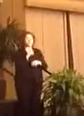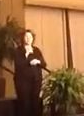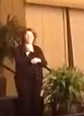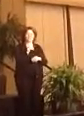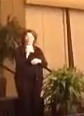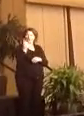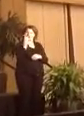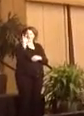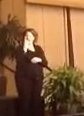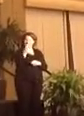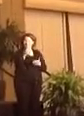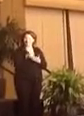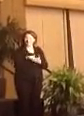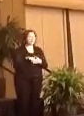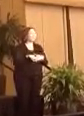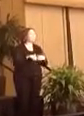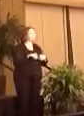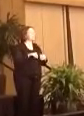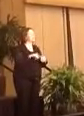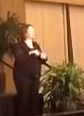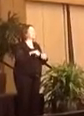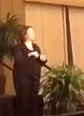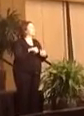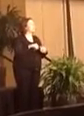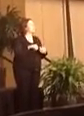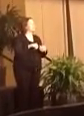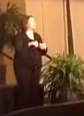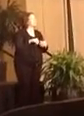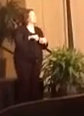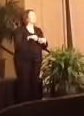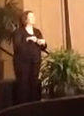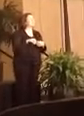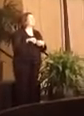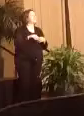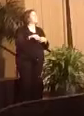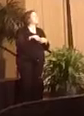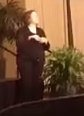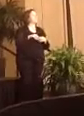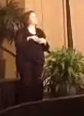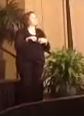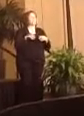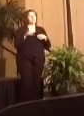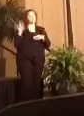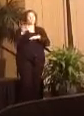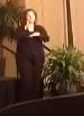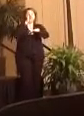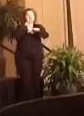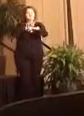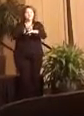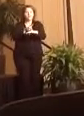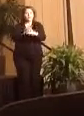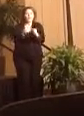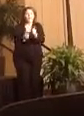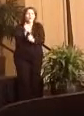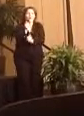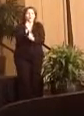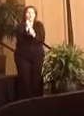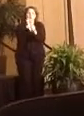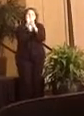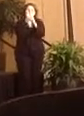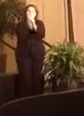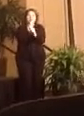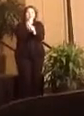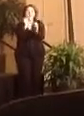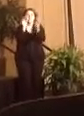like that, I was just wondering, what's like the most amazing place you've ever been, in your perspective?